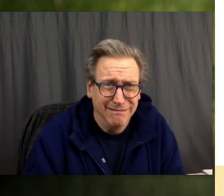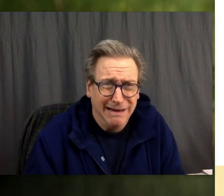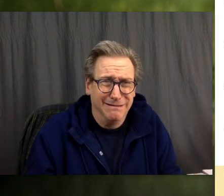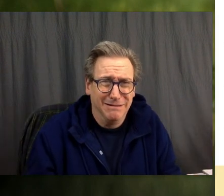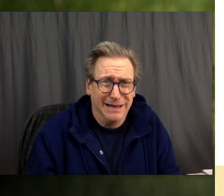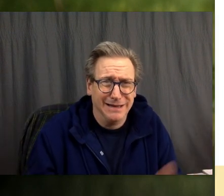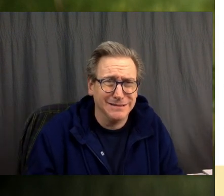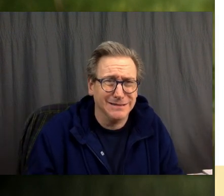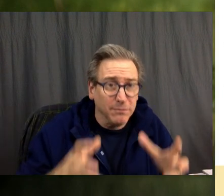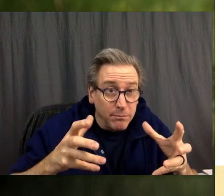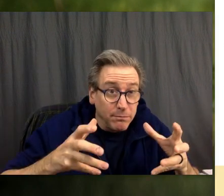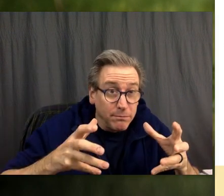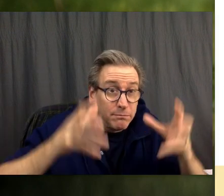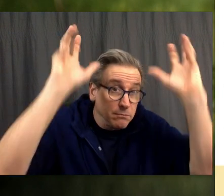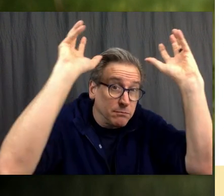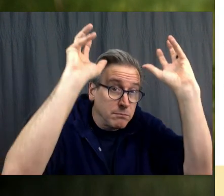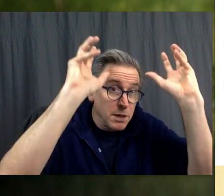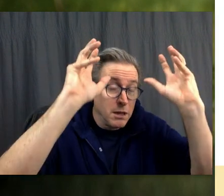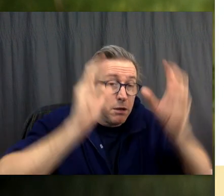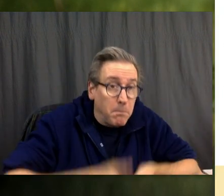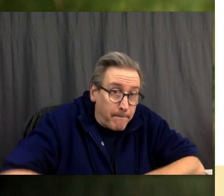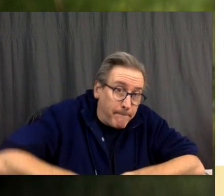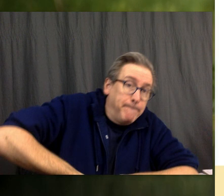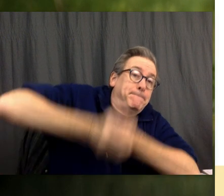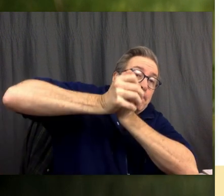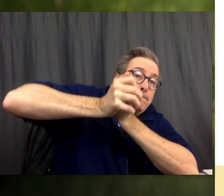well, I don't know what that is.